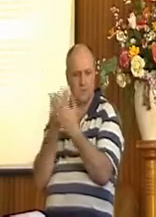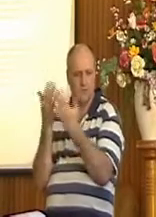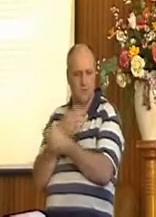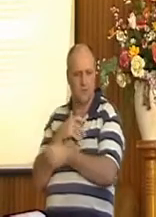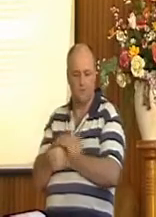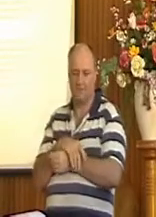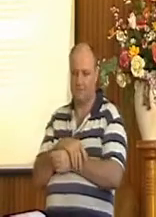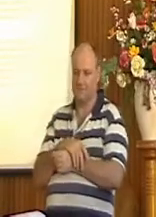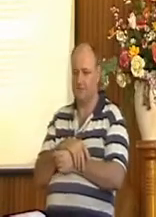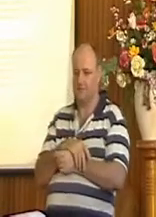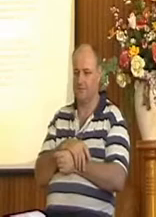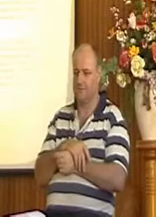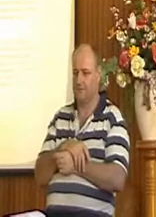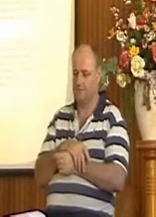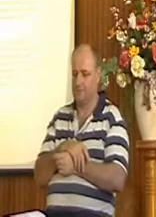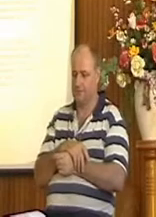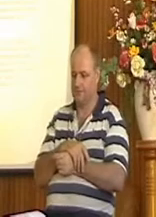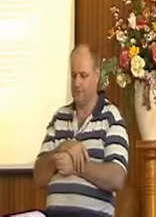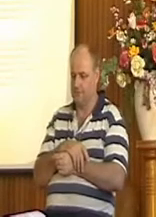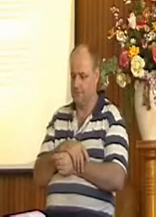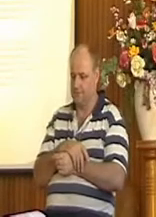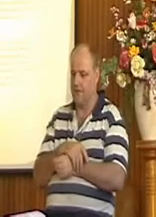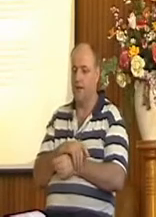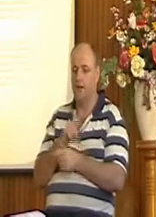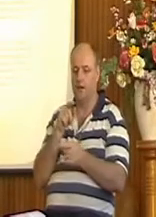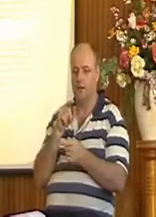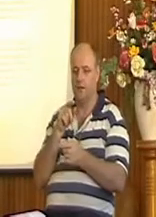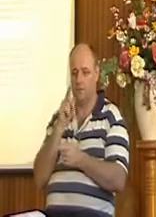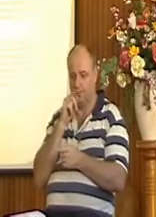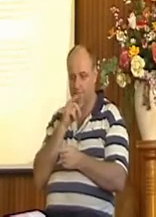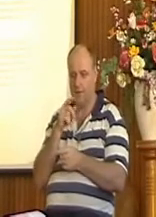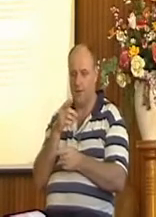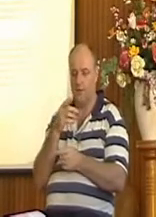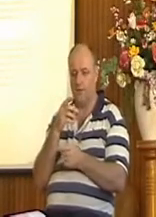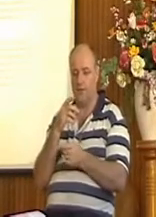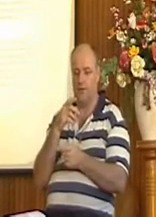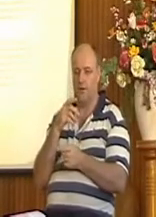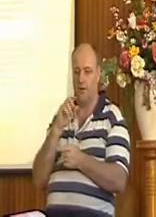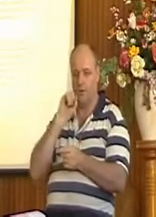Now, let's see, what does he give thanks and so on for?